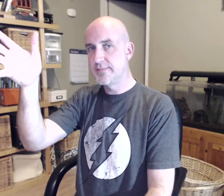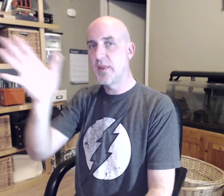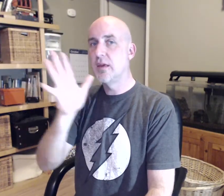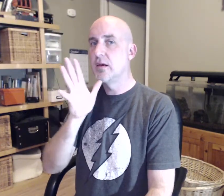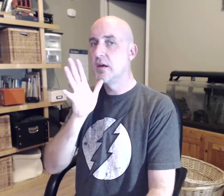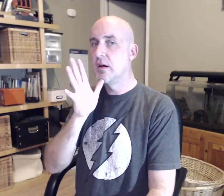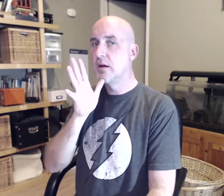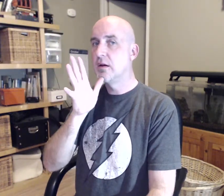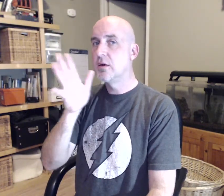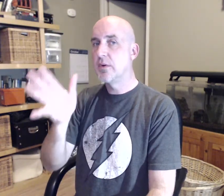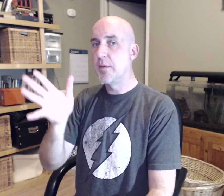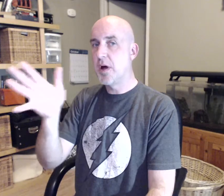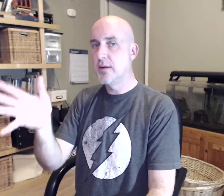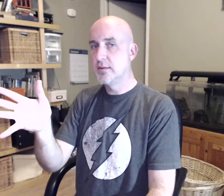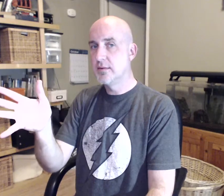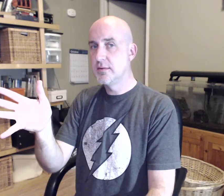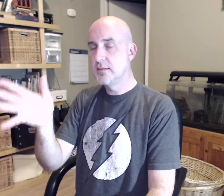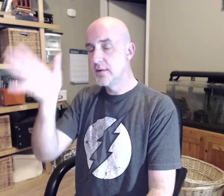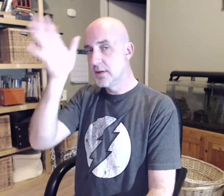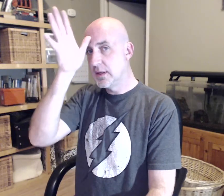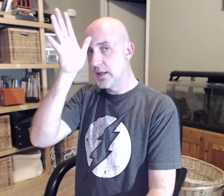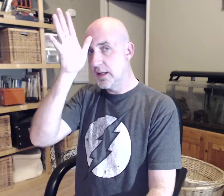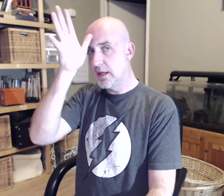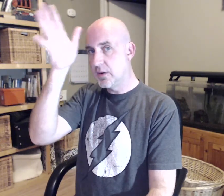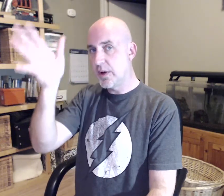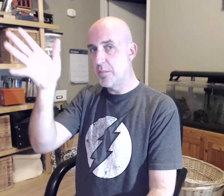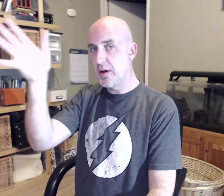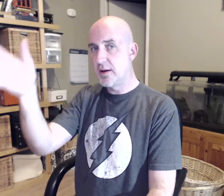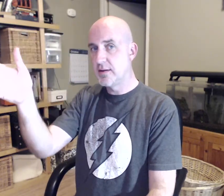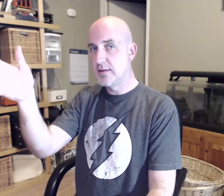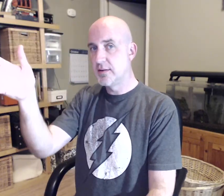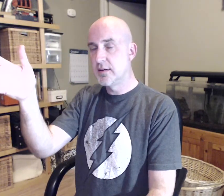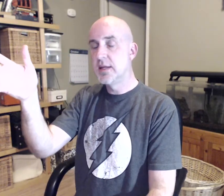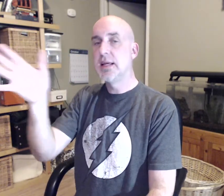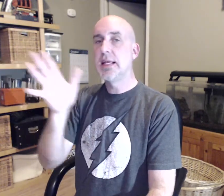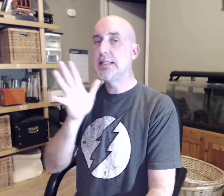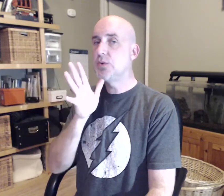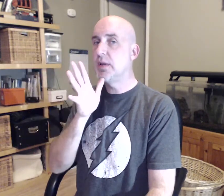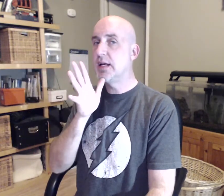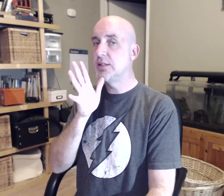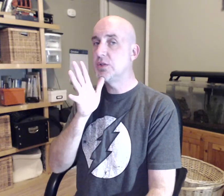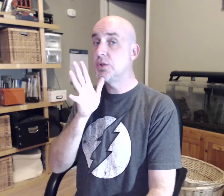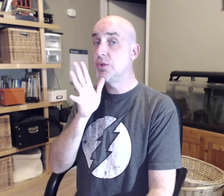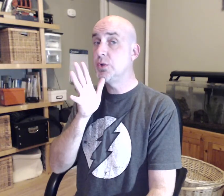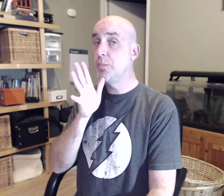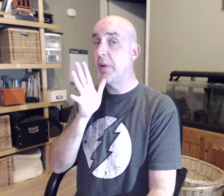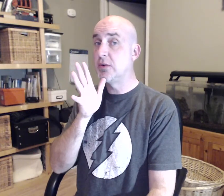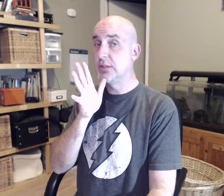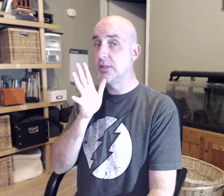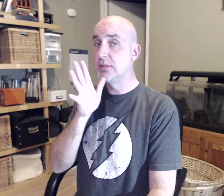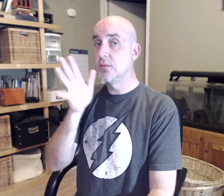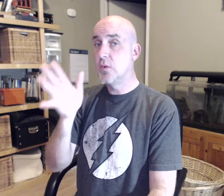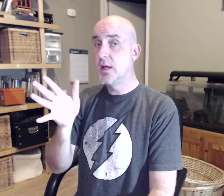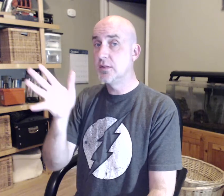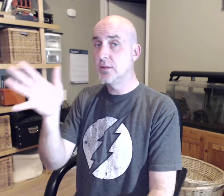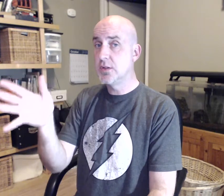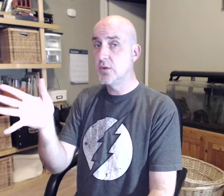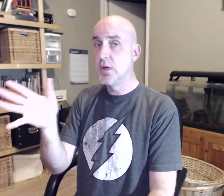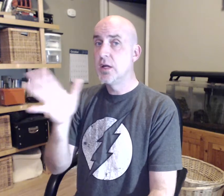Okay. Grandma and grandpa. And each one has 2 bounces. 1, 2.